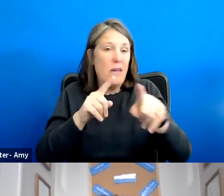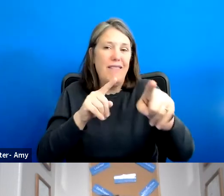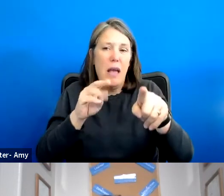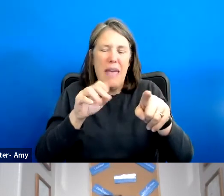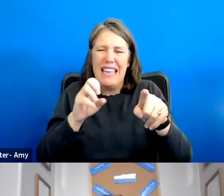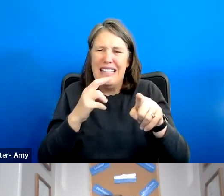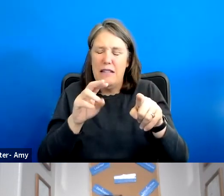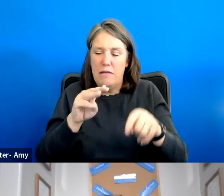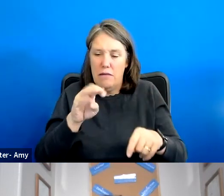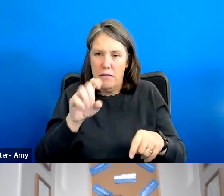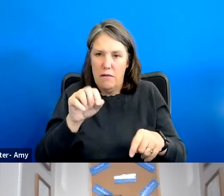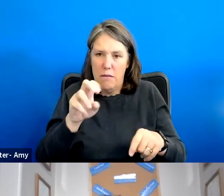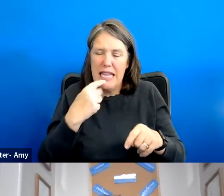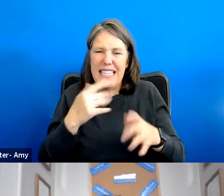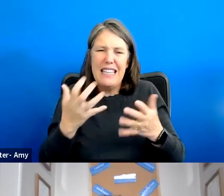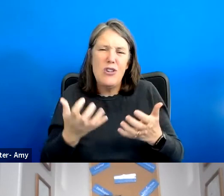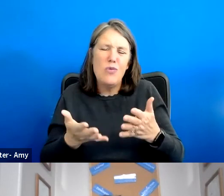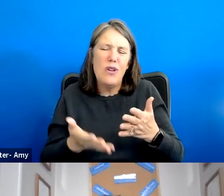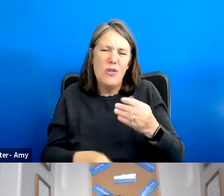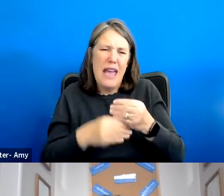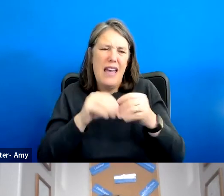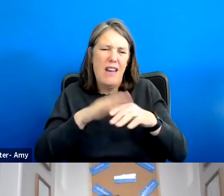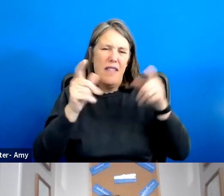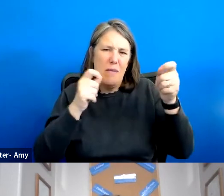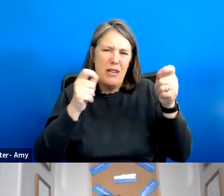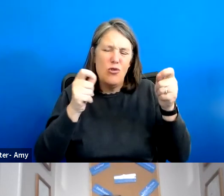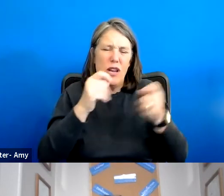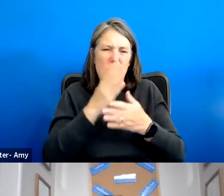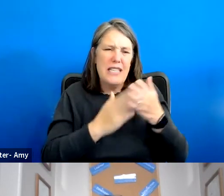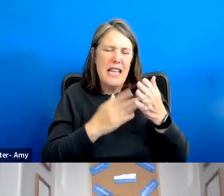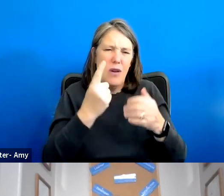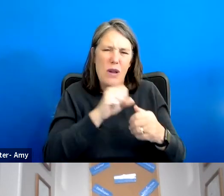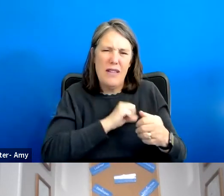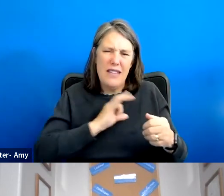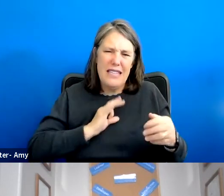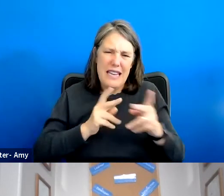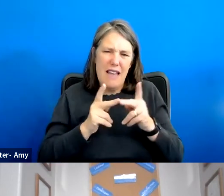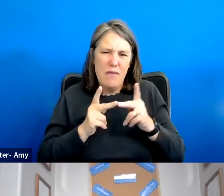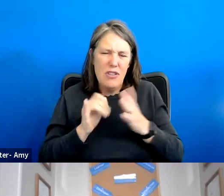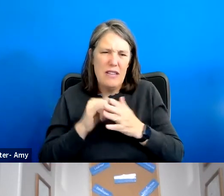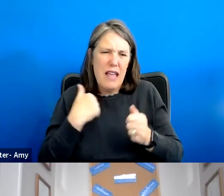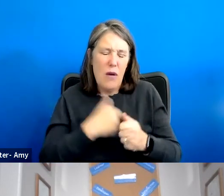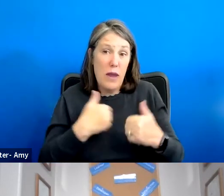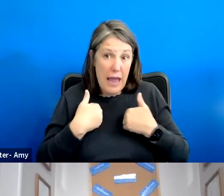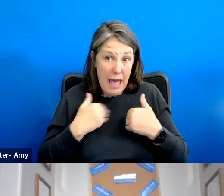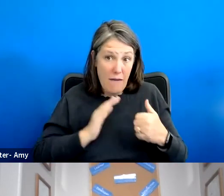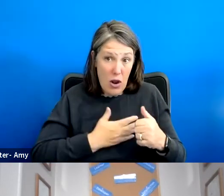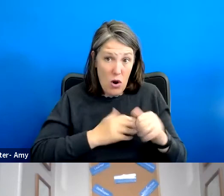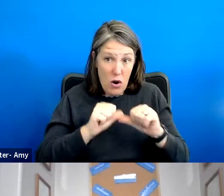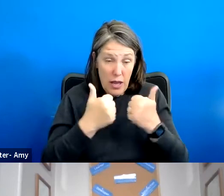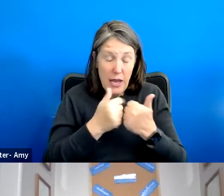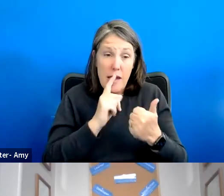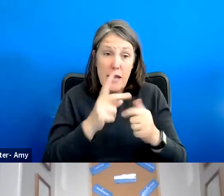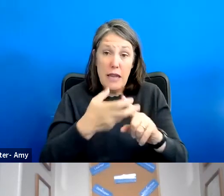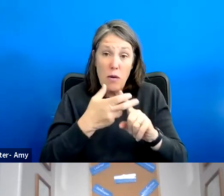the program administration side of things. One of the staff positions that we have at our agency is a